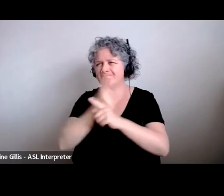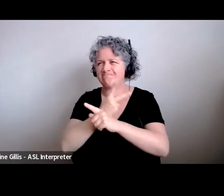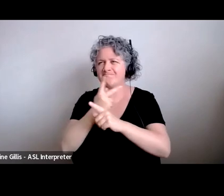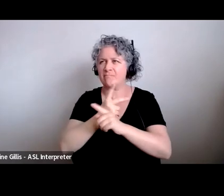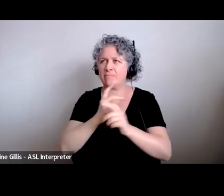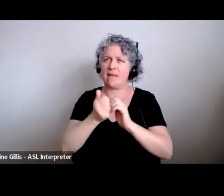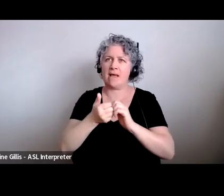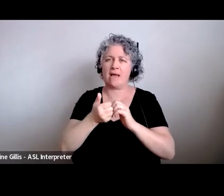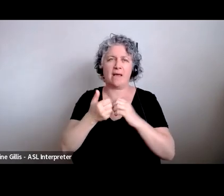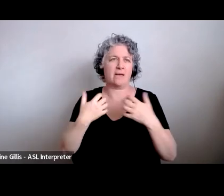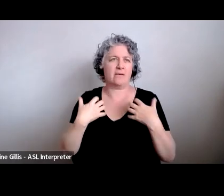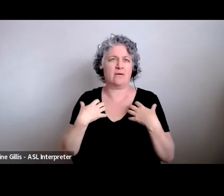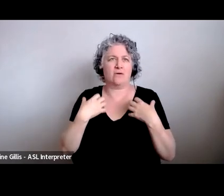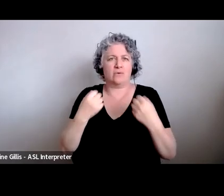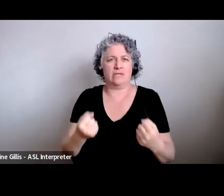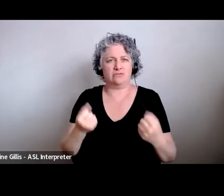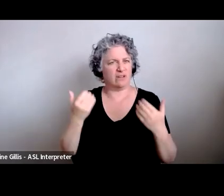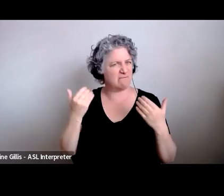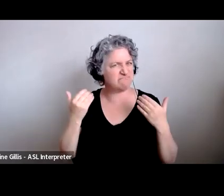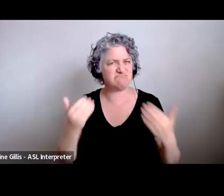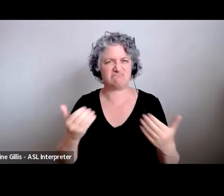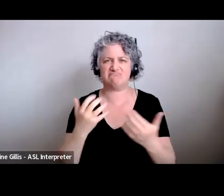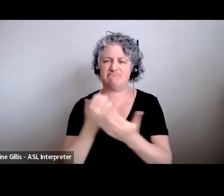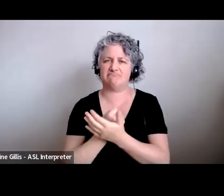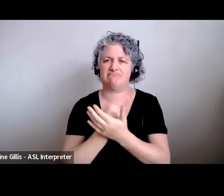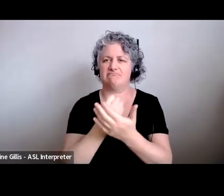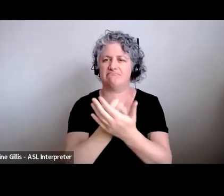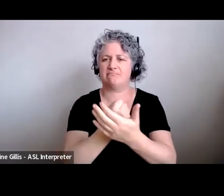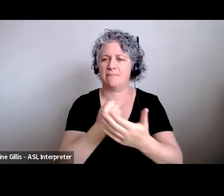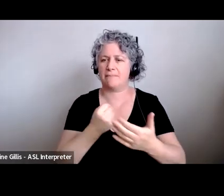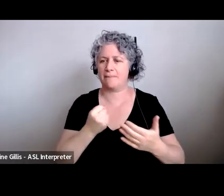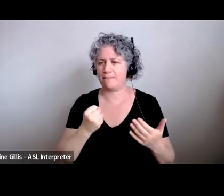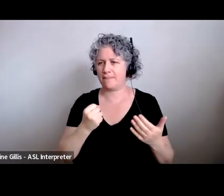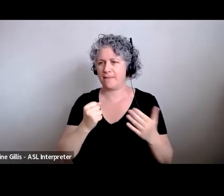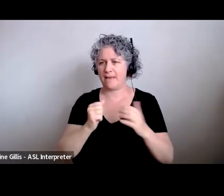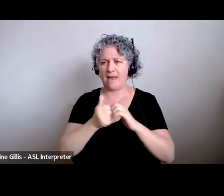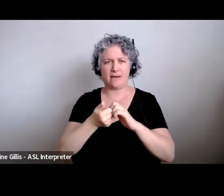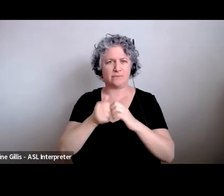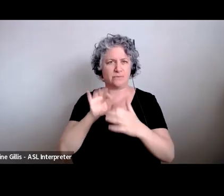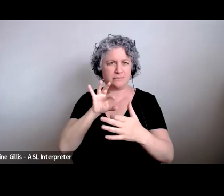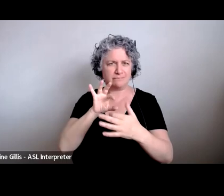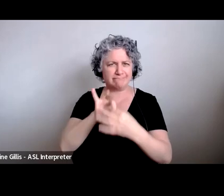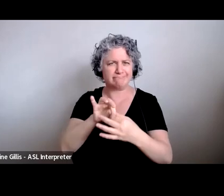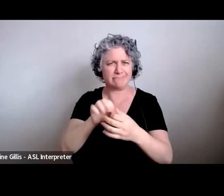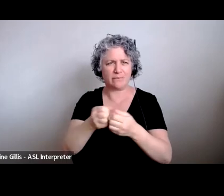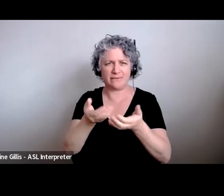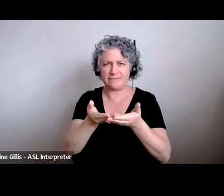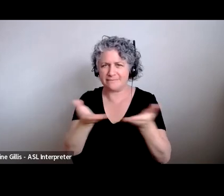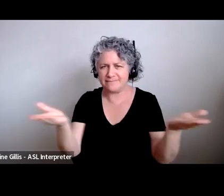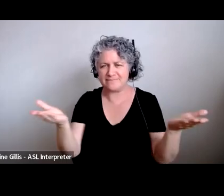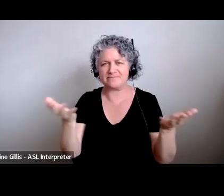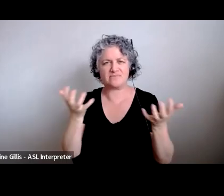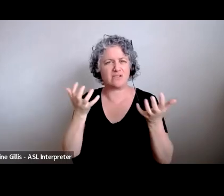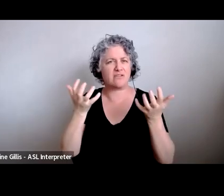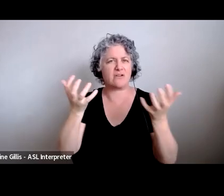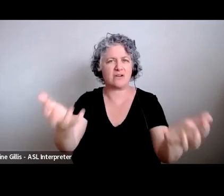aesthetically courageous to find the ways where we can reconnect to that sense of necessity